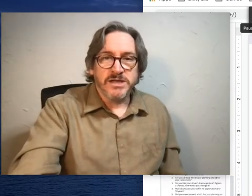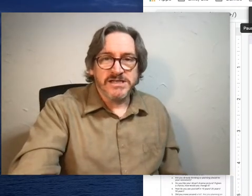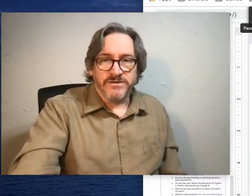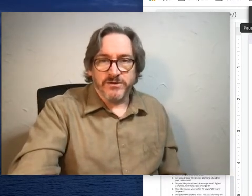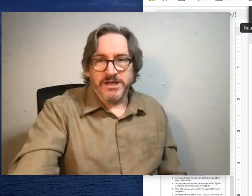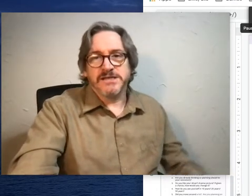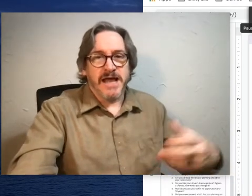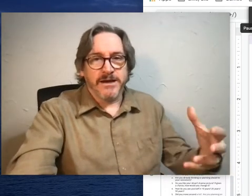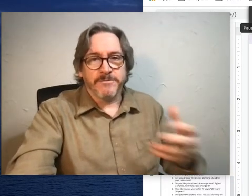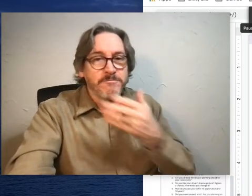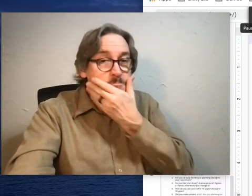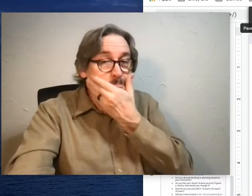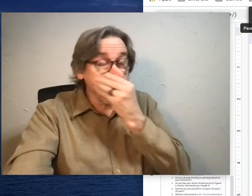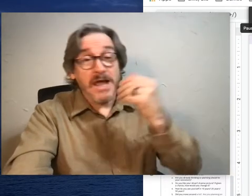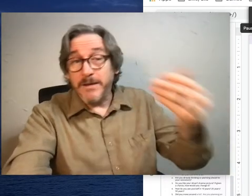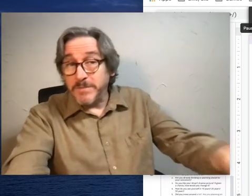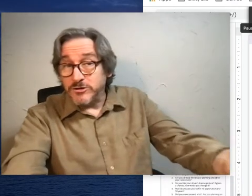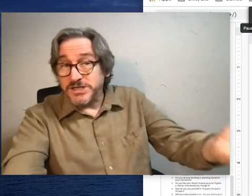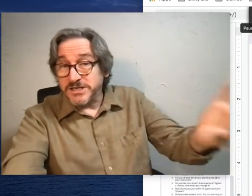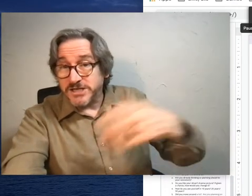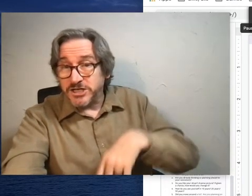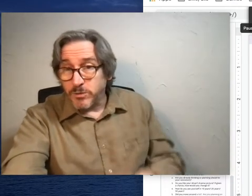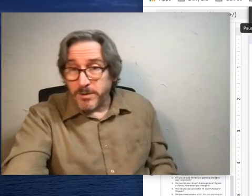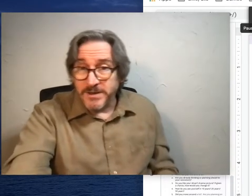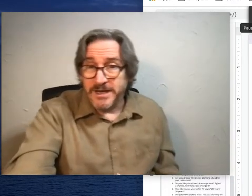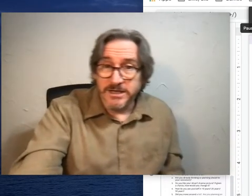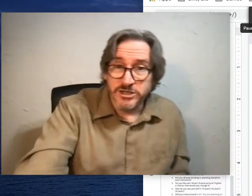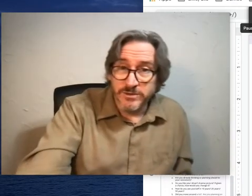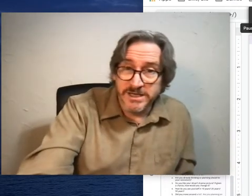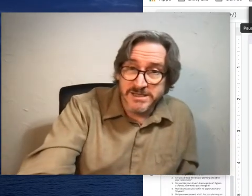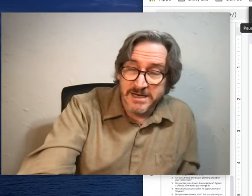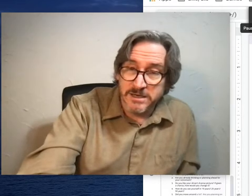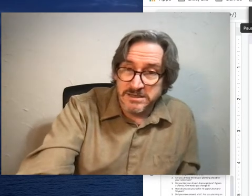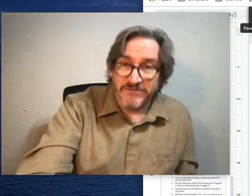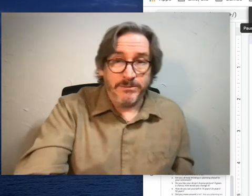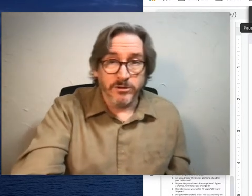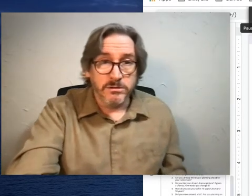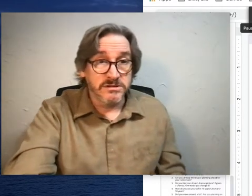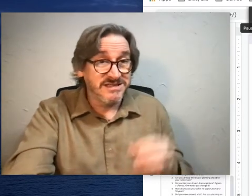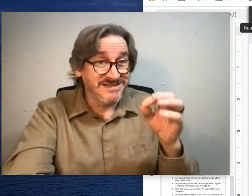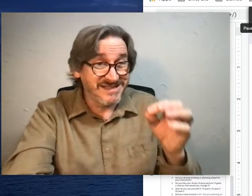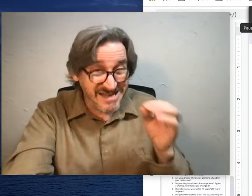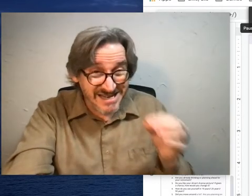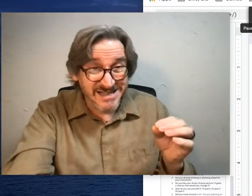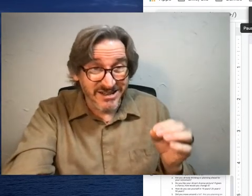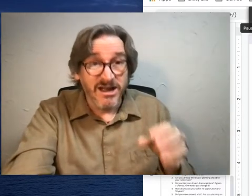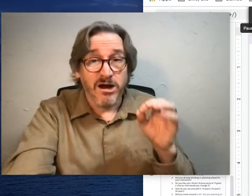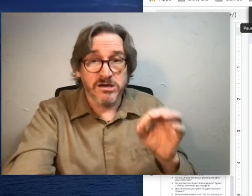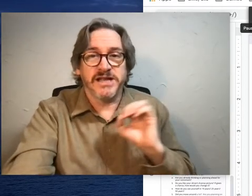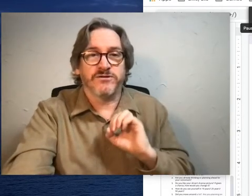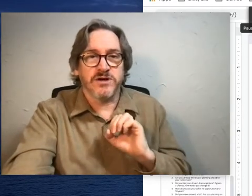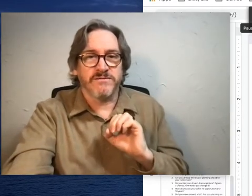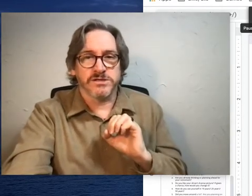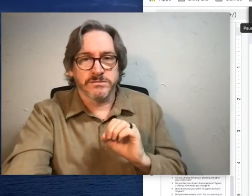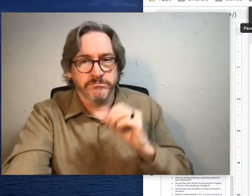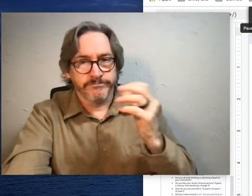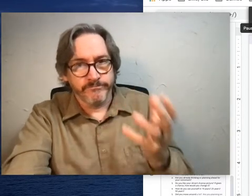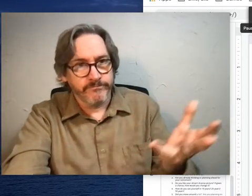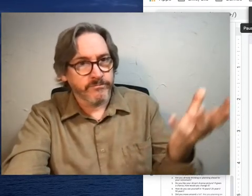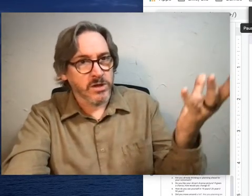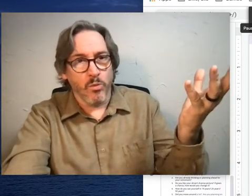So lots of different things. And interesting discussion we'll probably get into is that deaf people statistically are safer